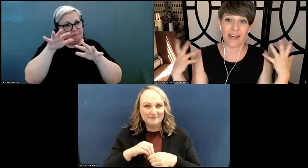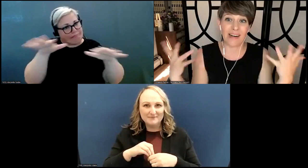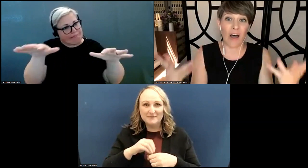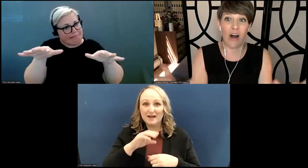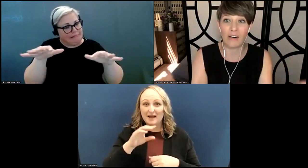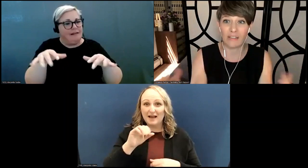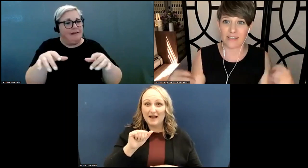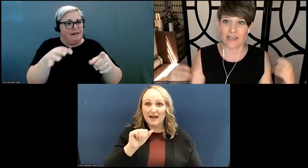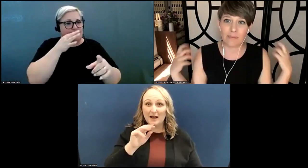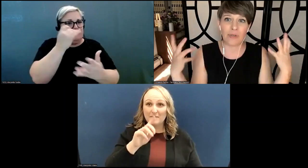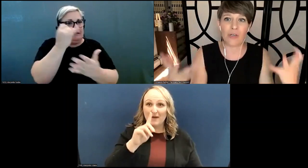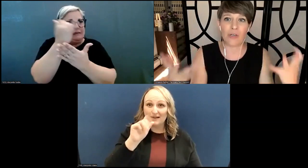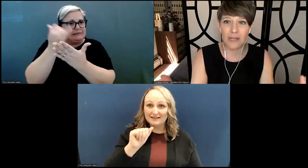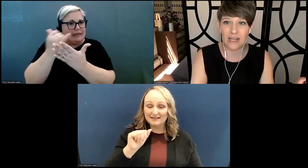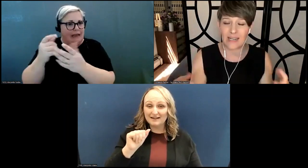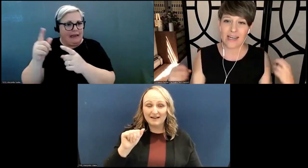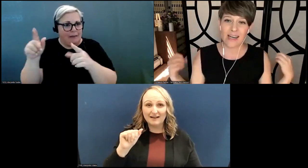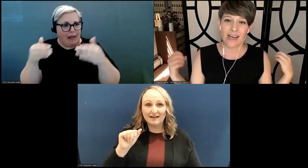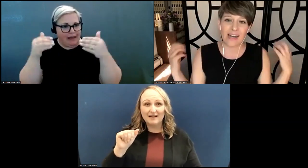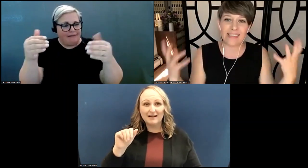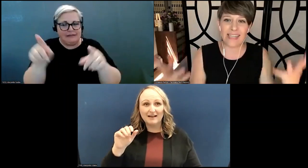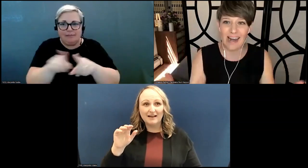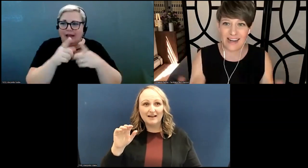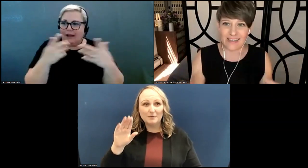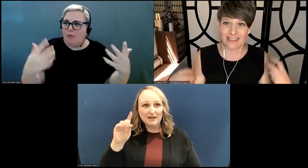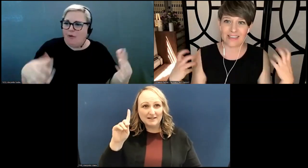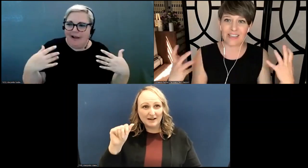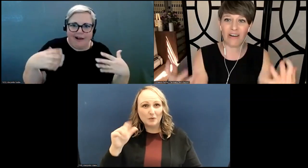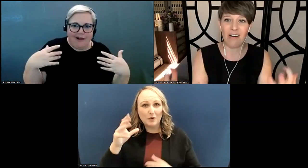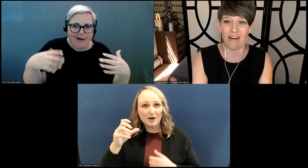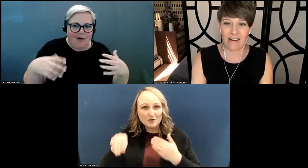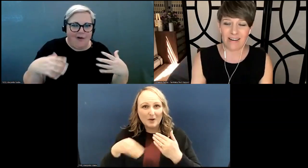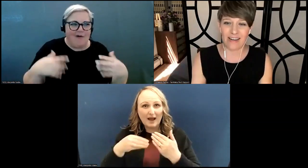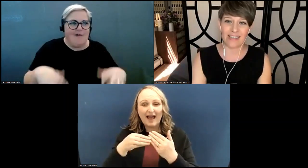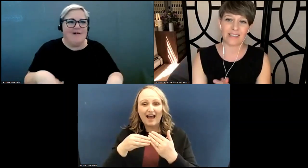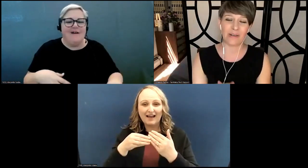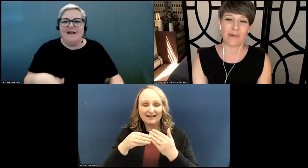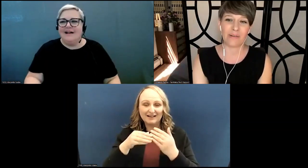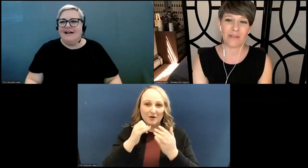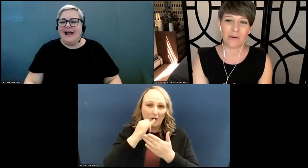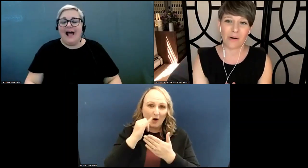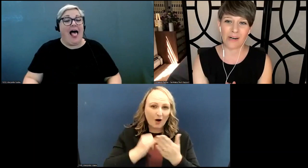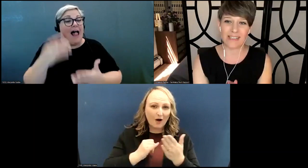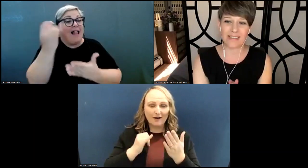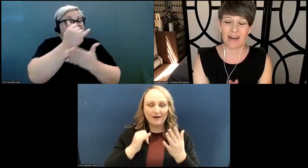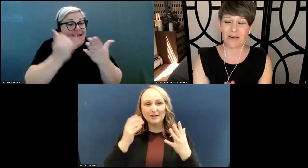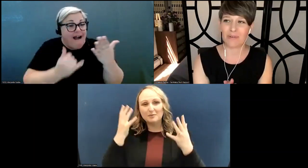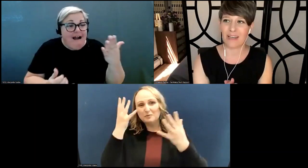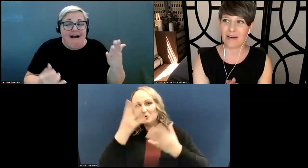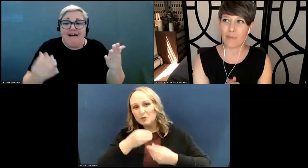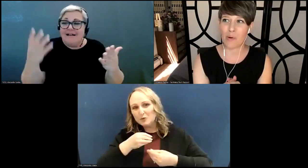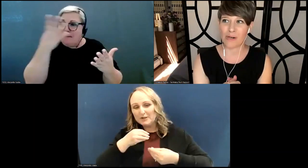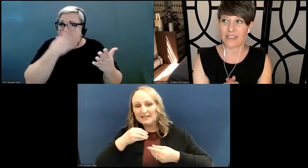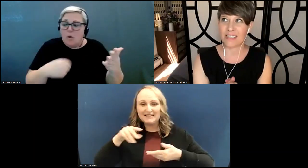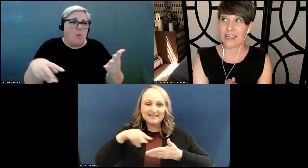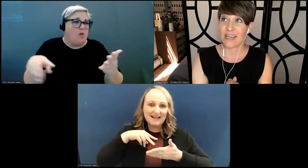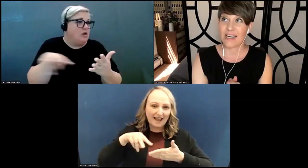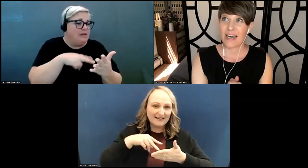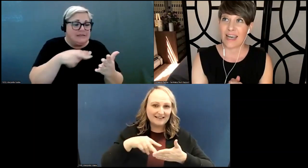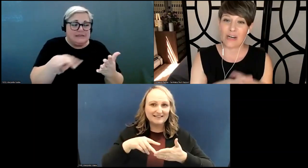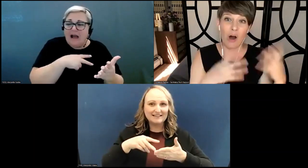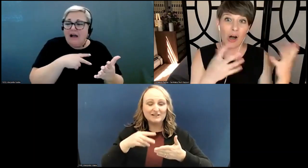to bring in art and beauty and dance and song. And so your work is not only an